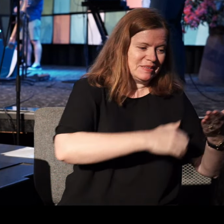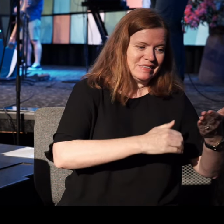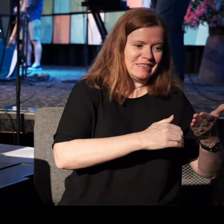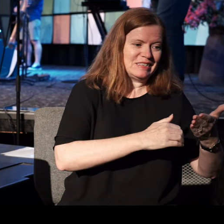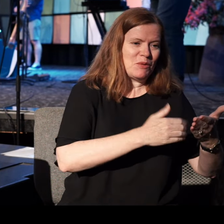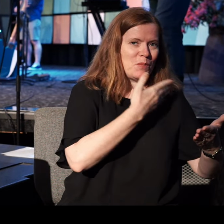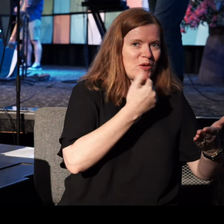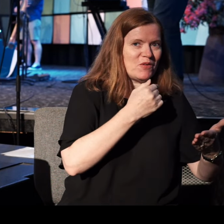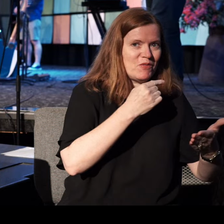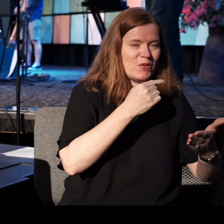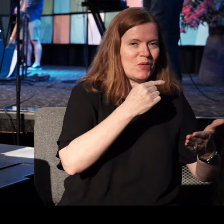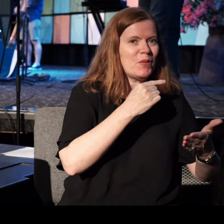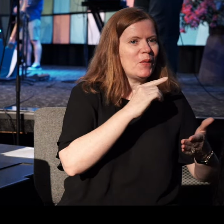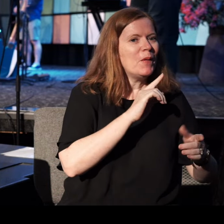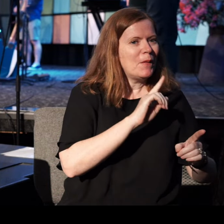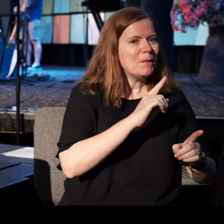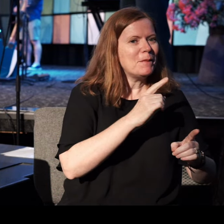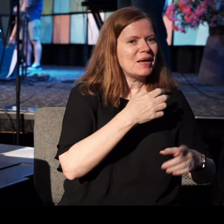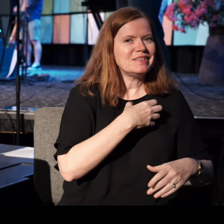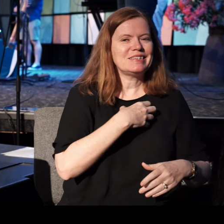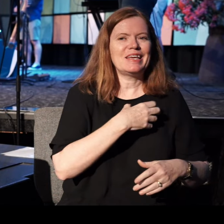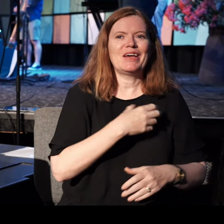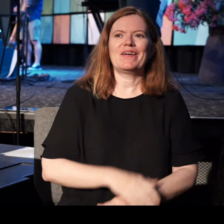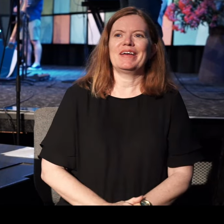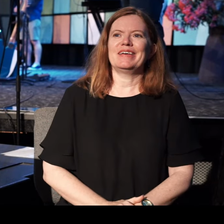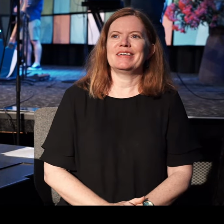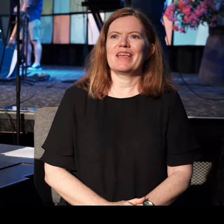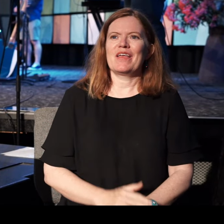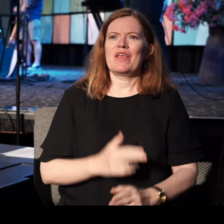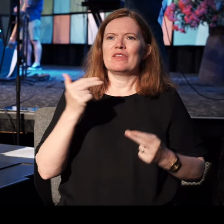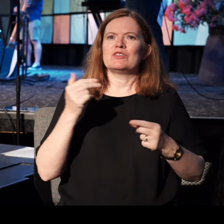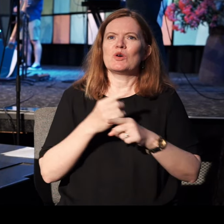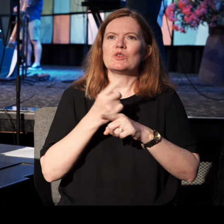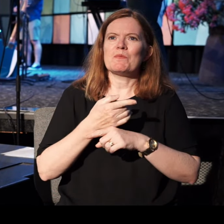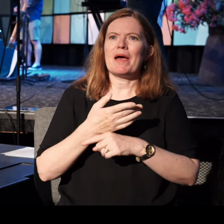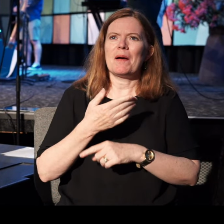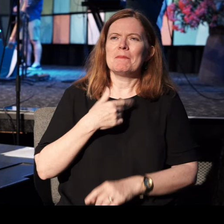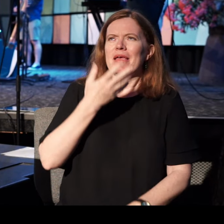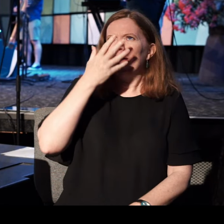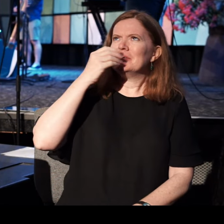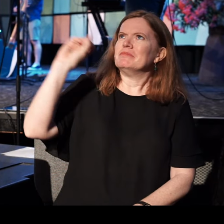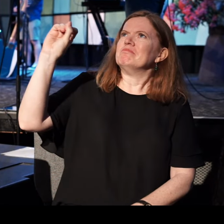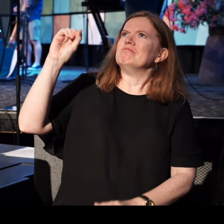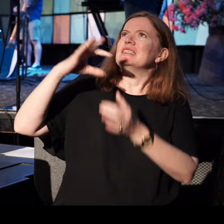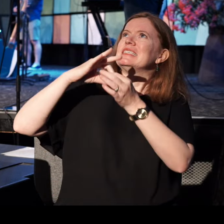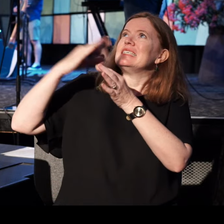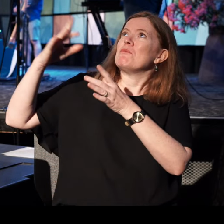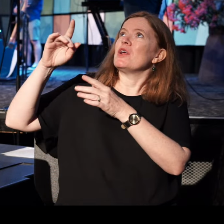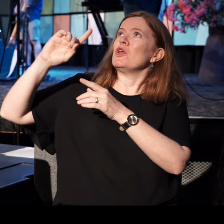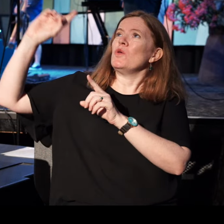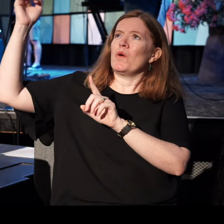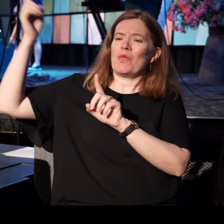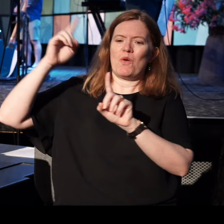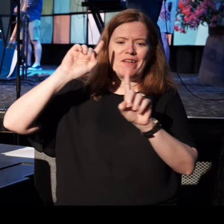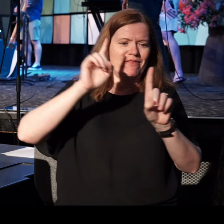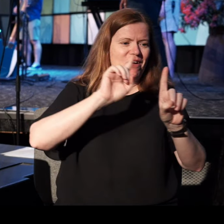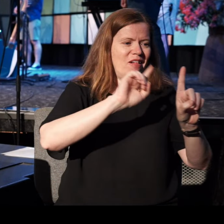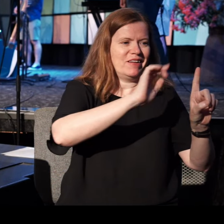joy. So when I was lost in my rebellion, when I turned my heart astray, You were the one who came to find